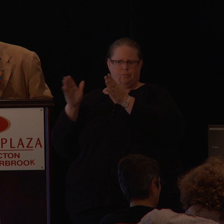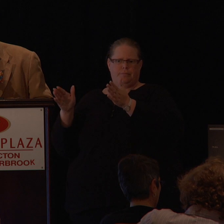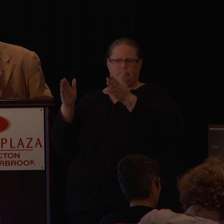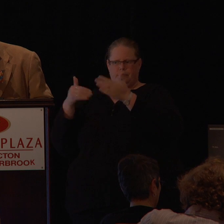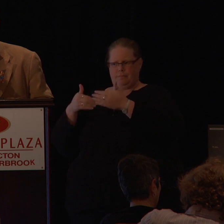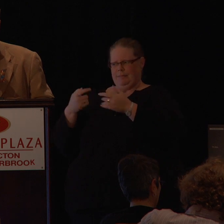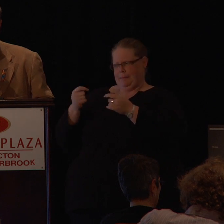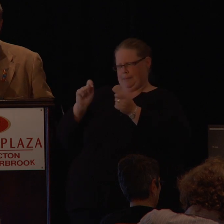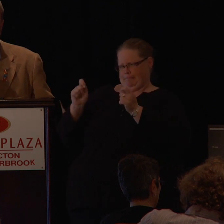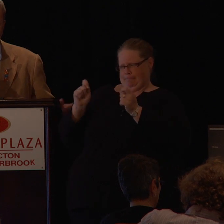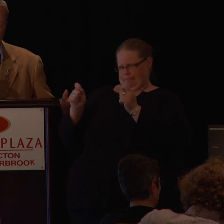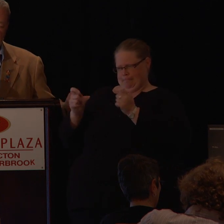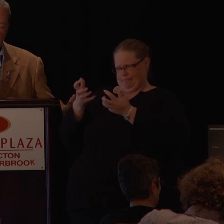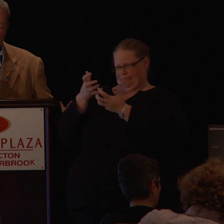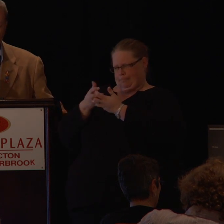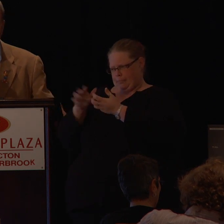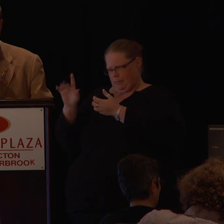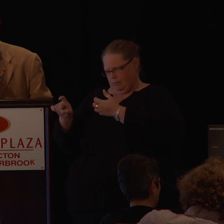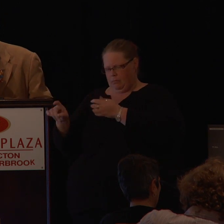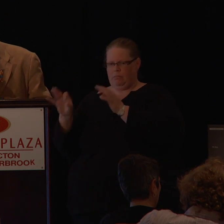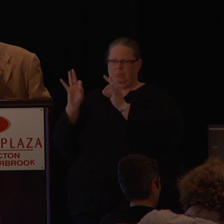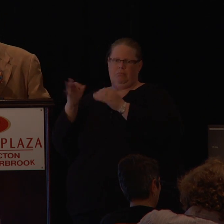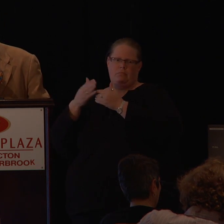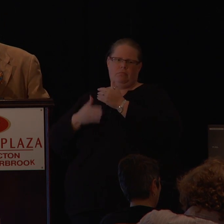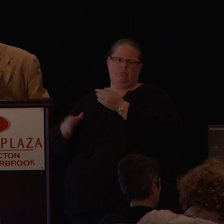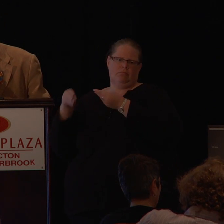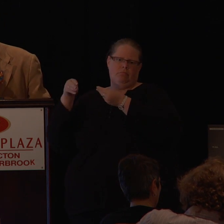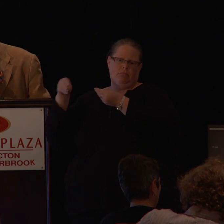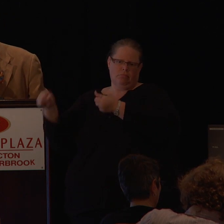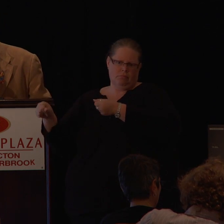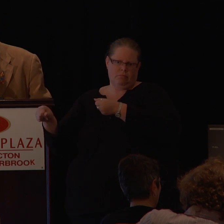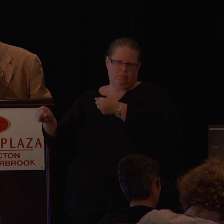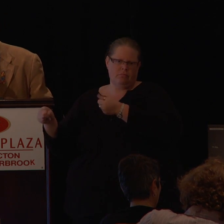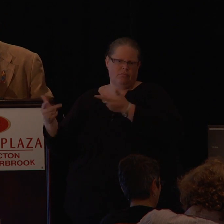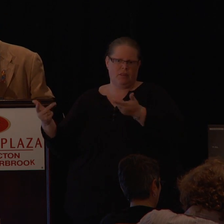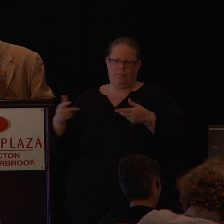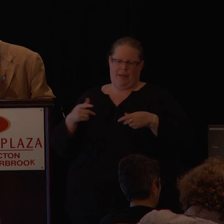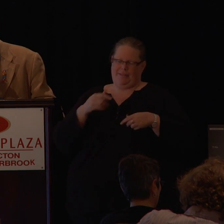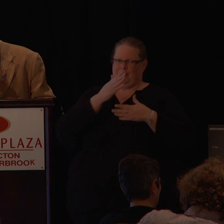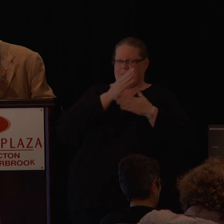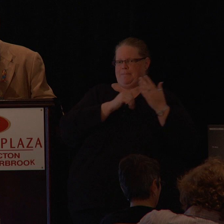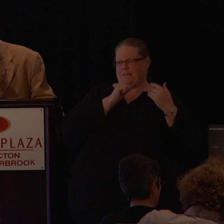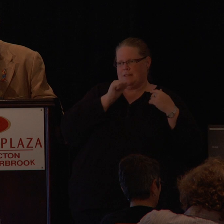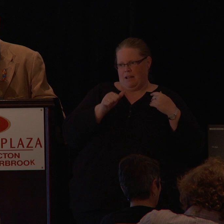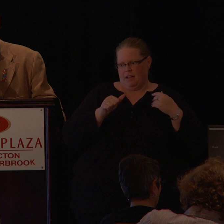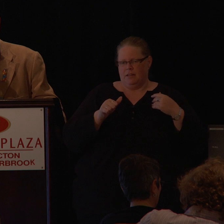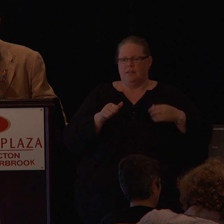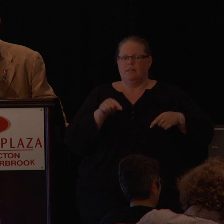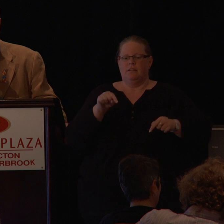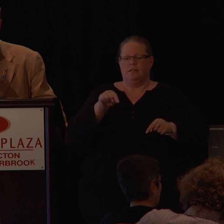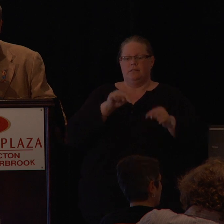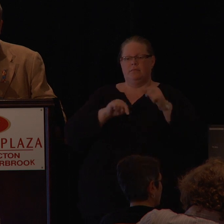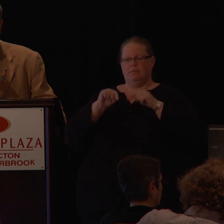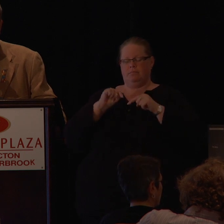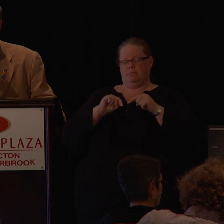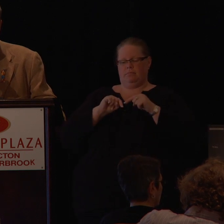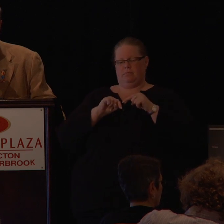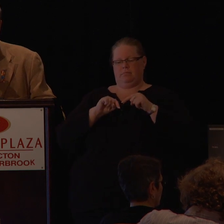minor adjustments. And to take this back to a bit of an historical perspective, I was very actively